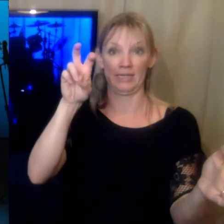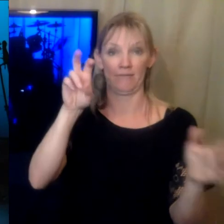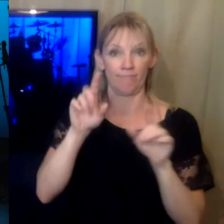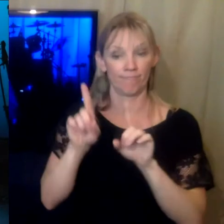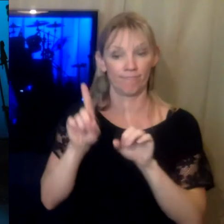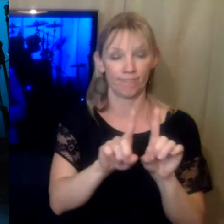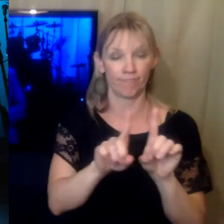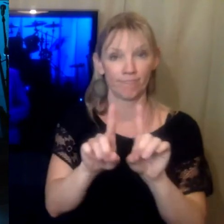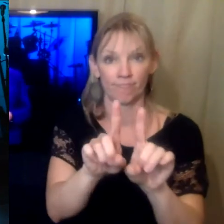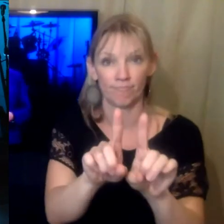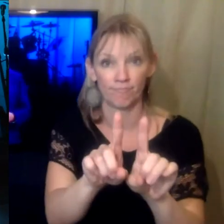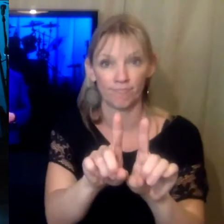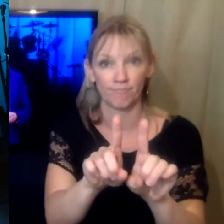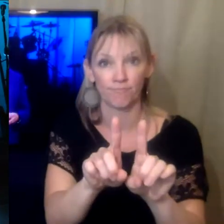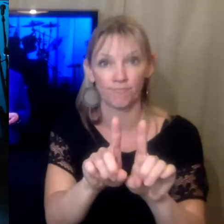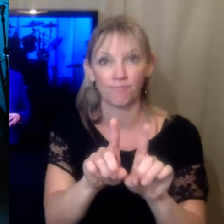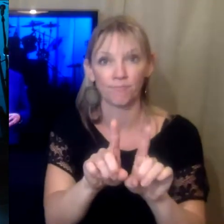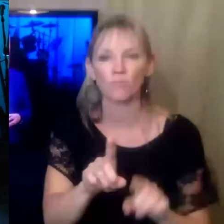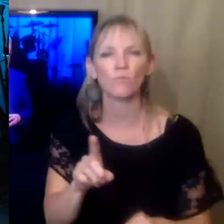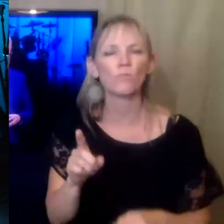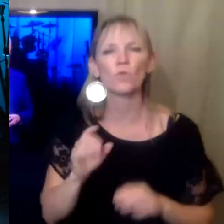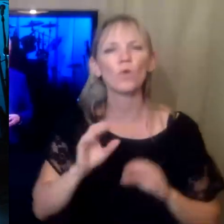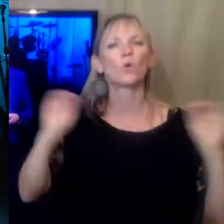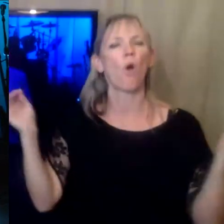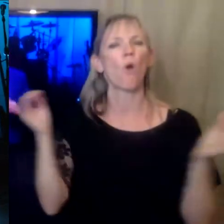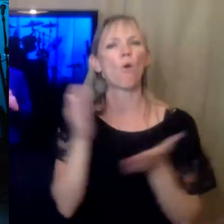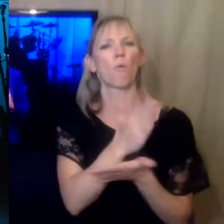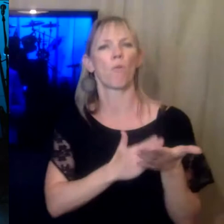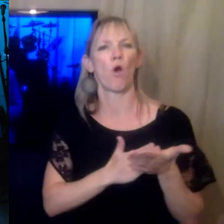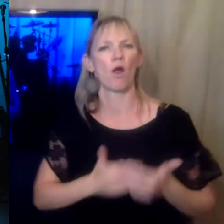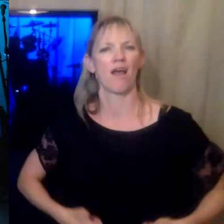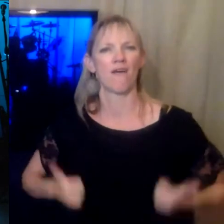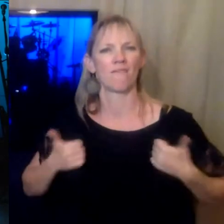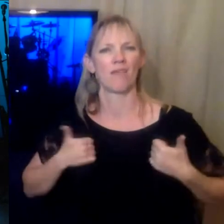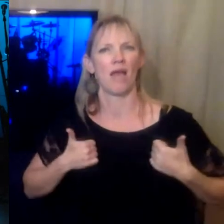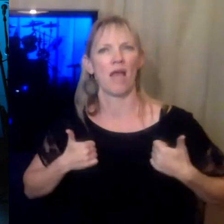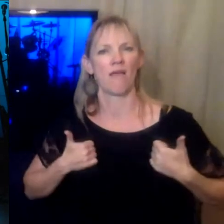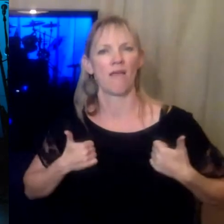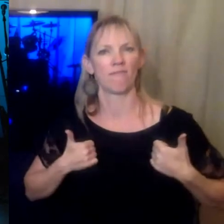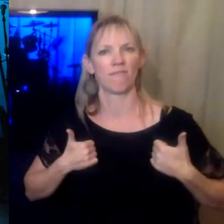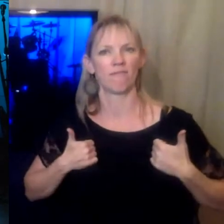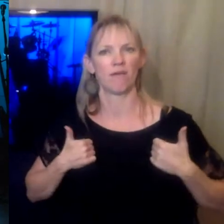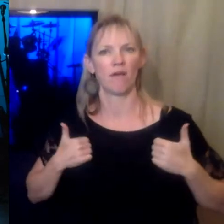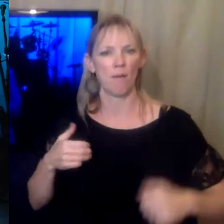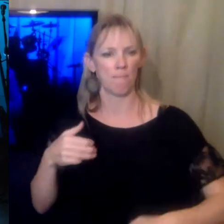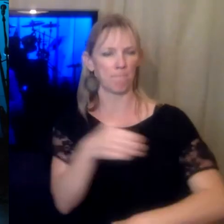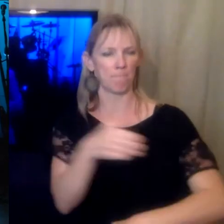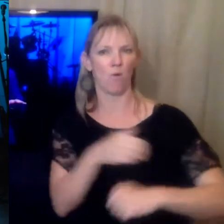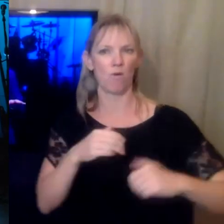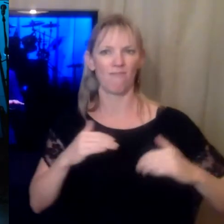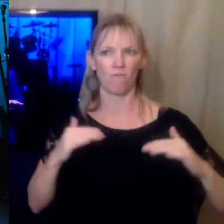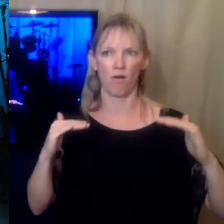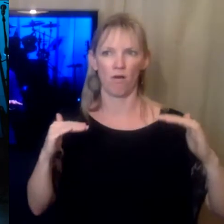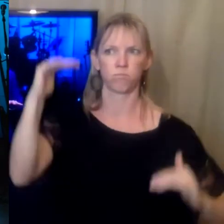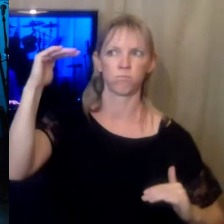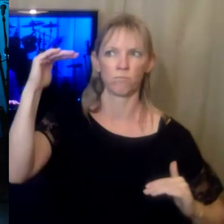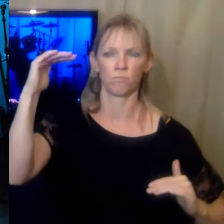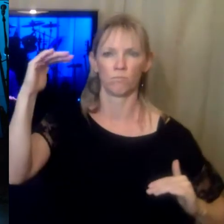There's no aspect of life more powerful or impactful than relationships.